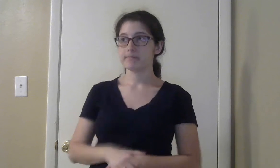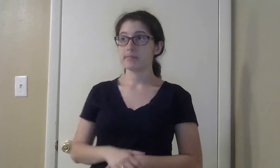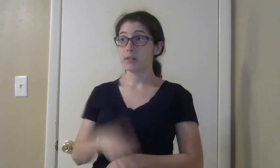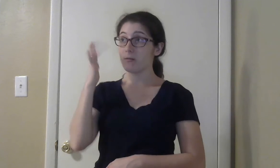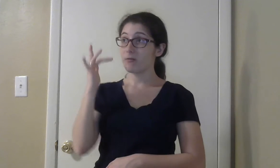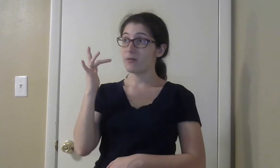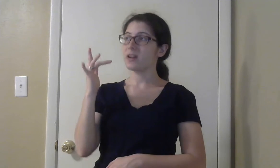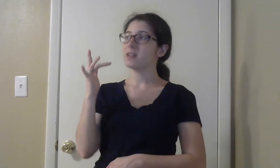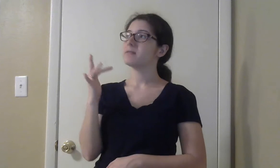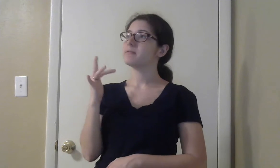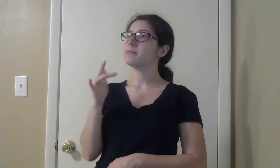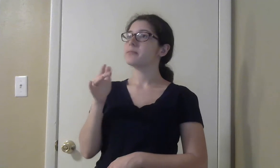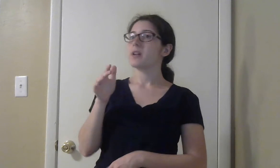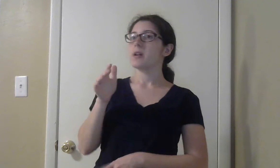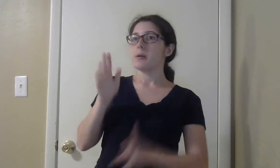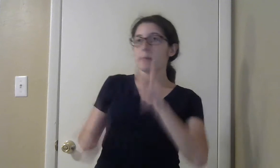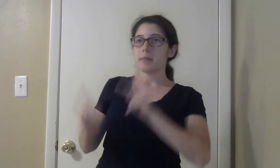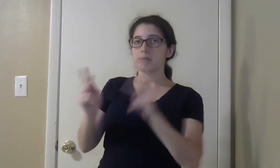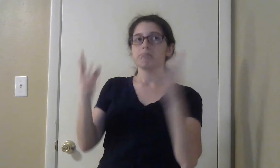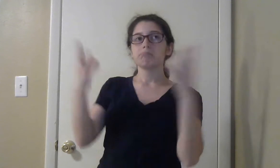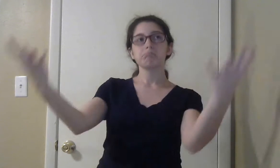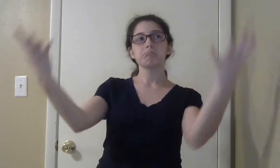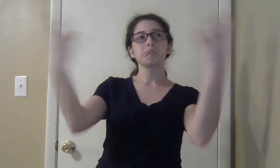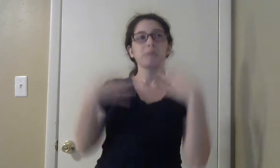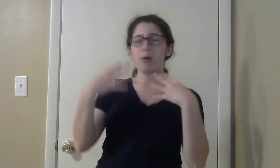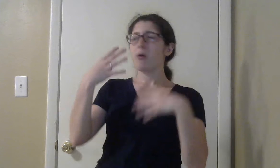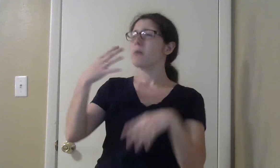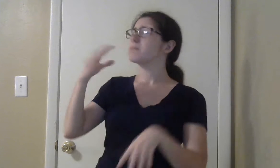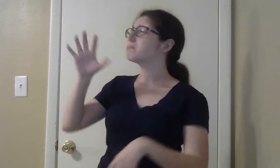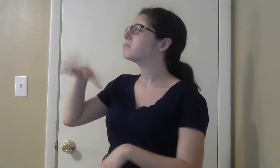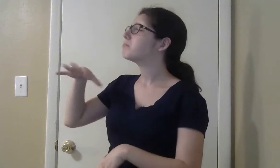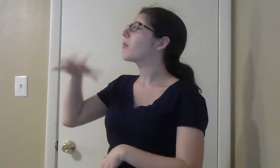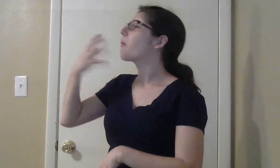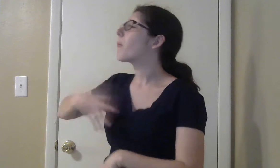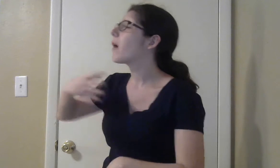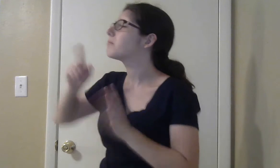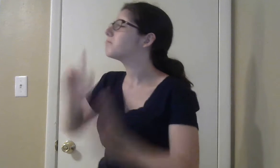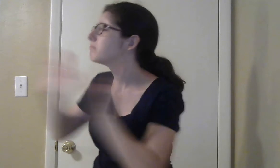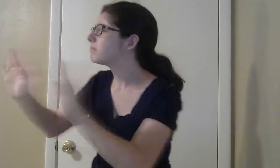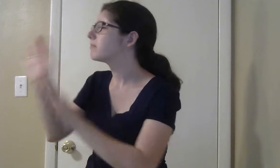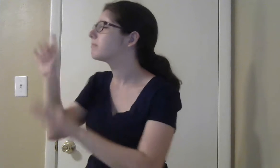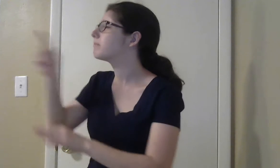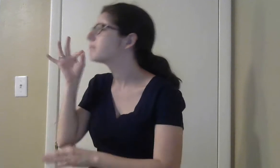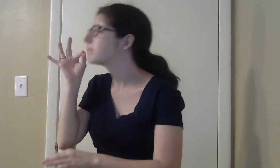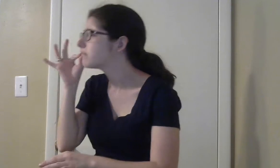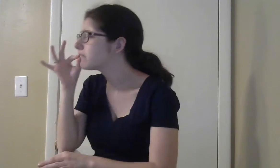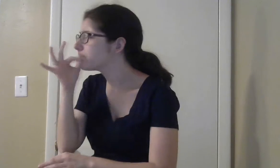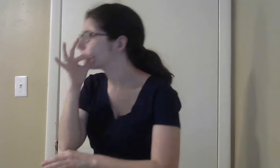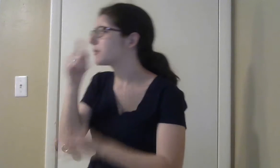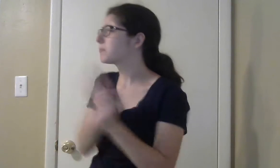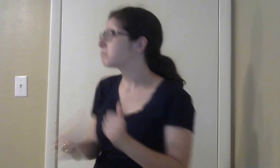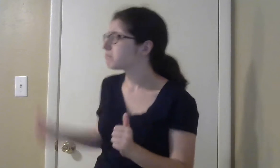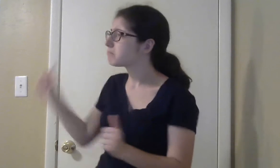things stand out in that passage. One is that Jesus says, when you fast, not if you